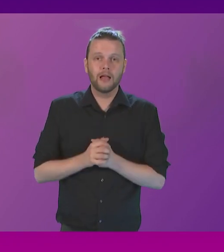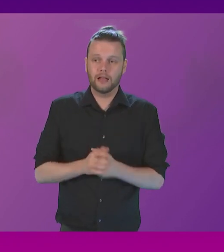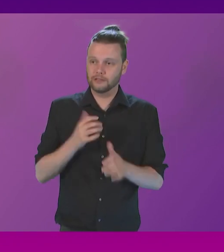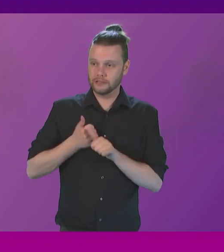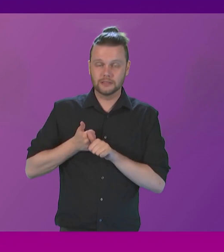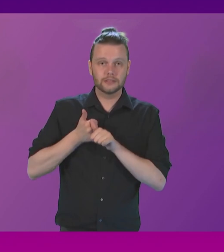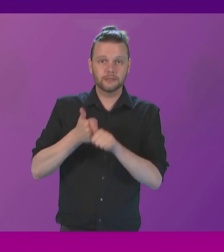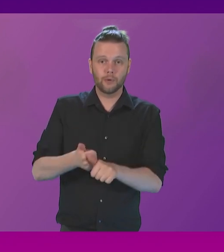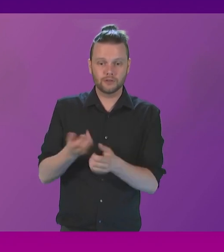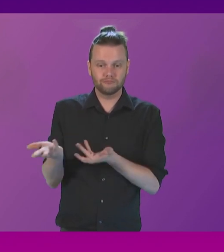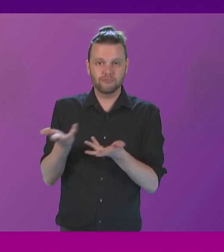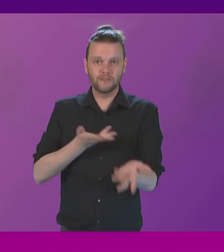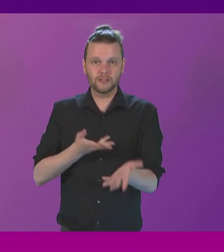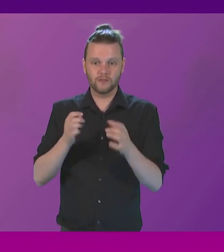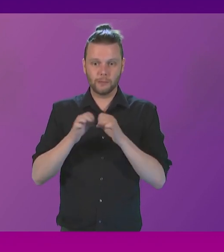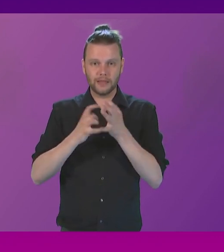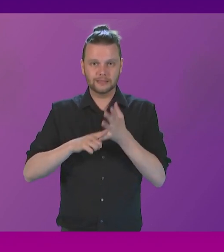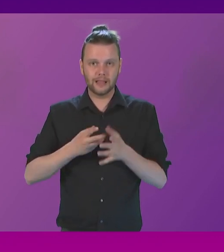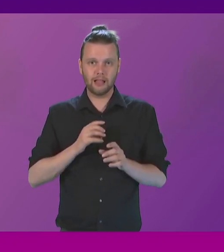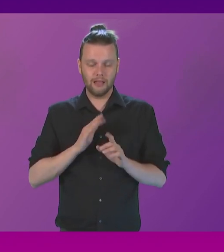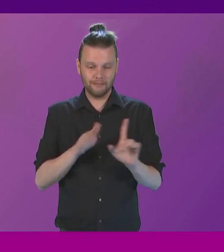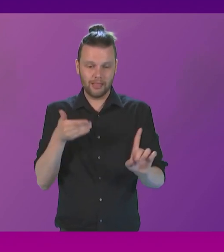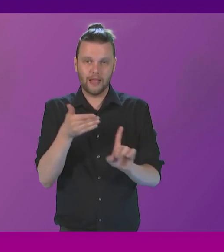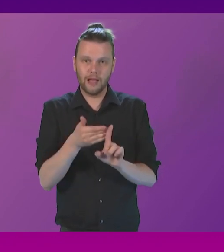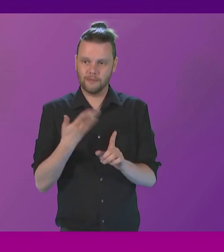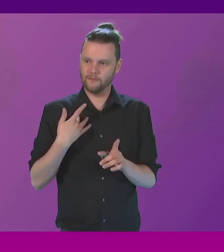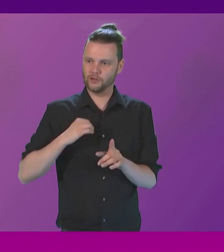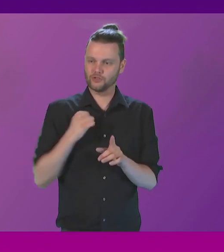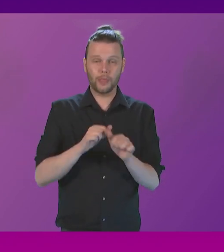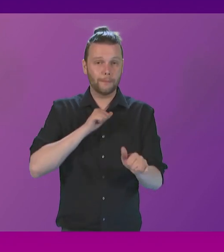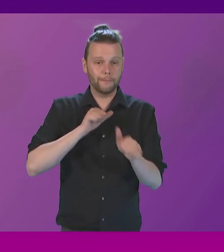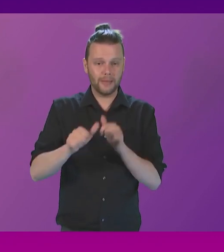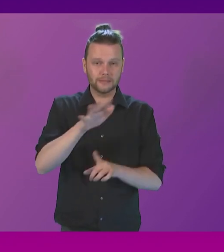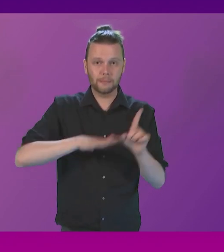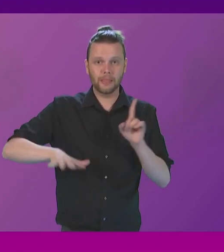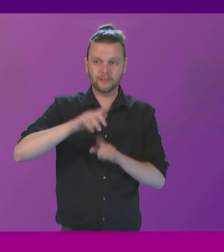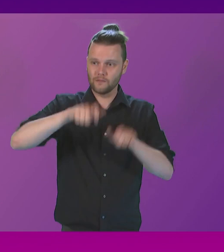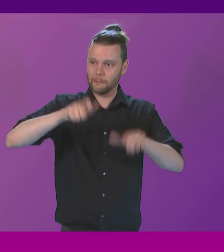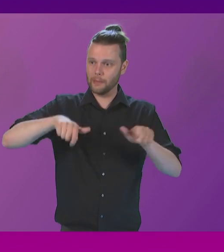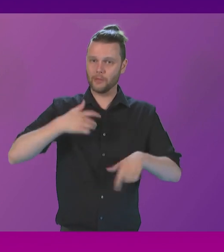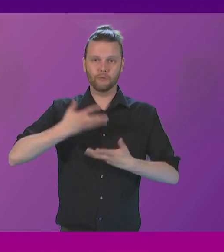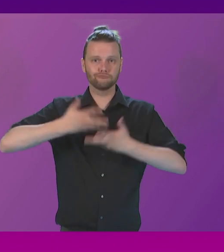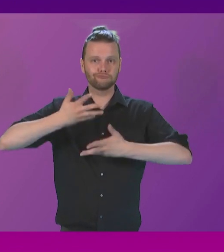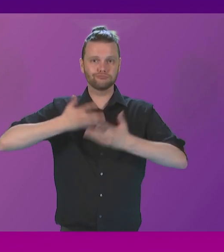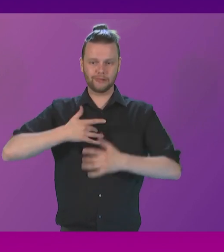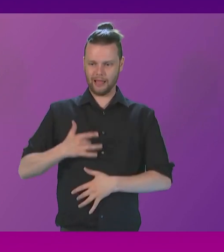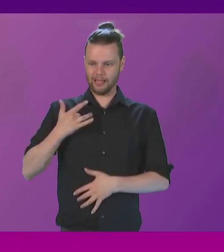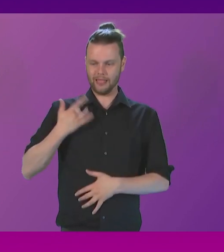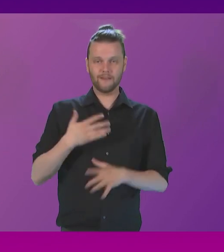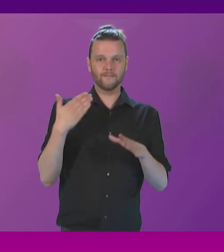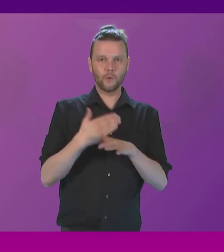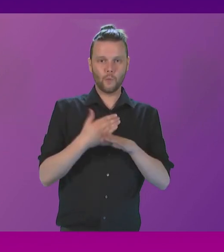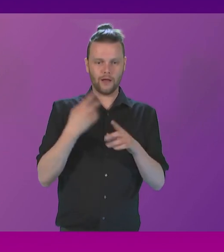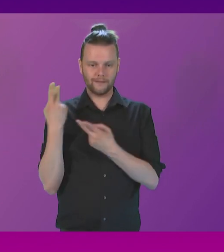supporting the provision of sign language, it's our aim to make Scotland the best place in the world for people who sign to live, work,